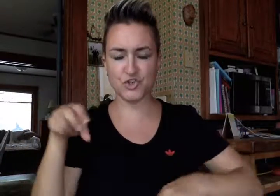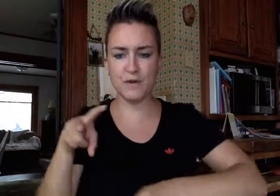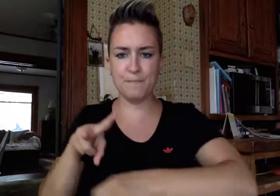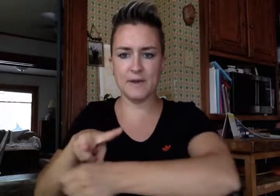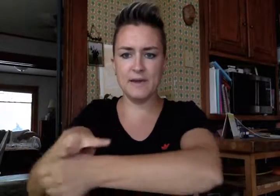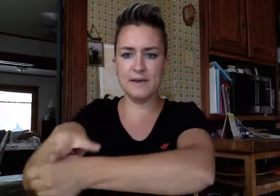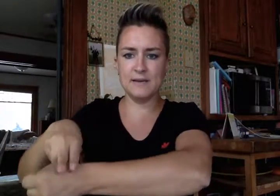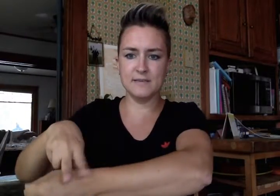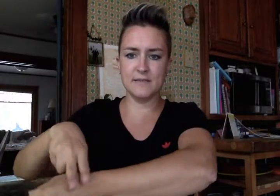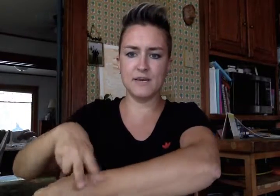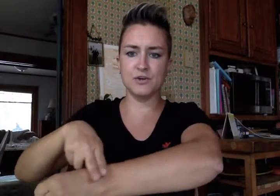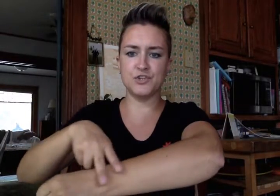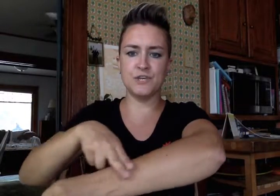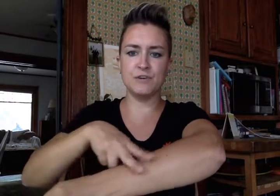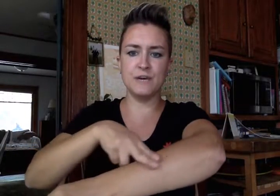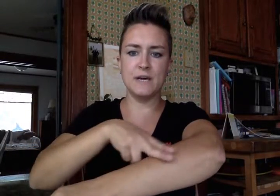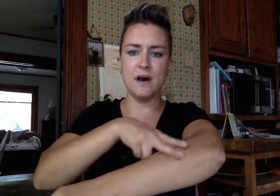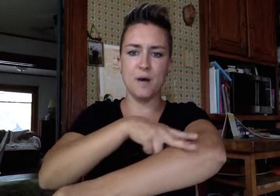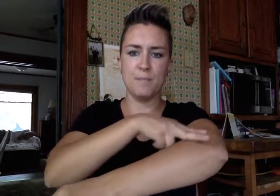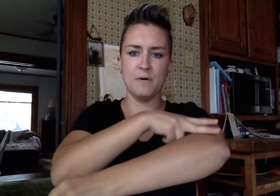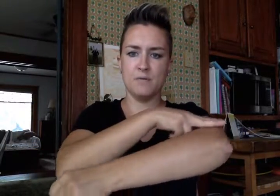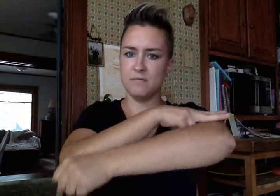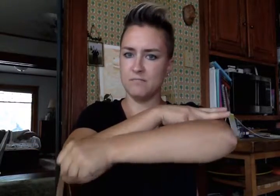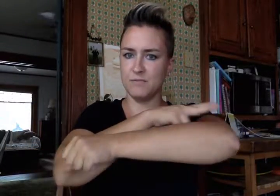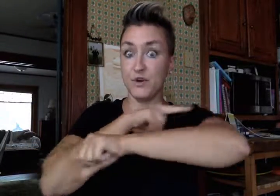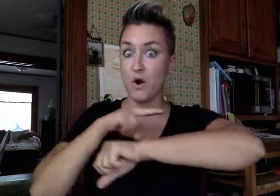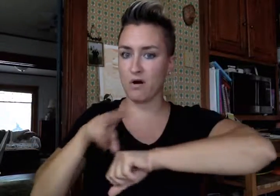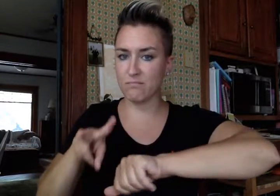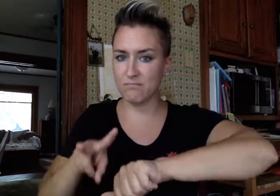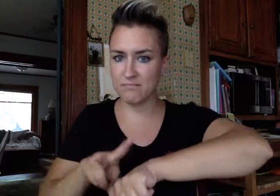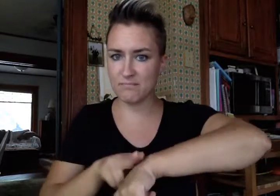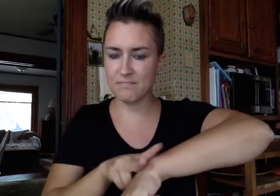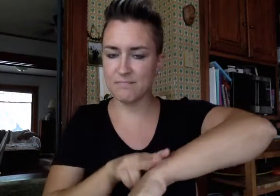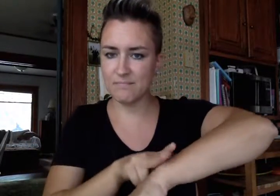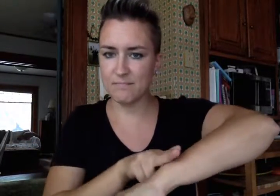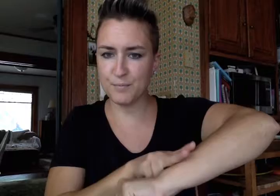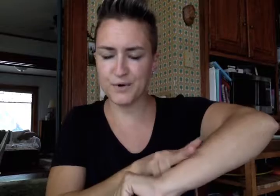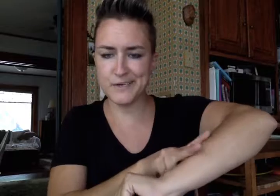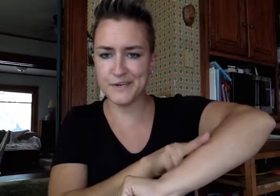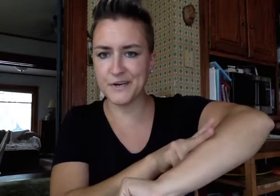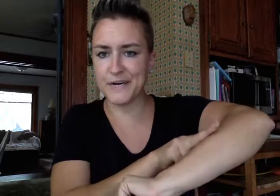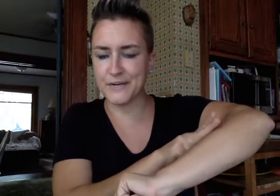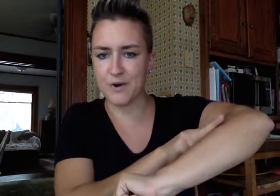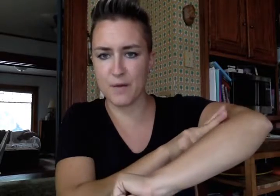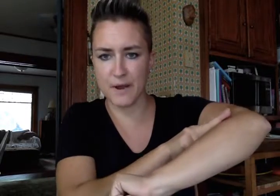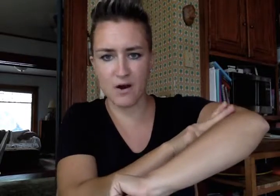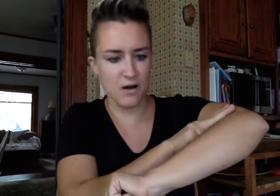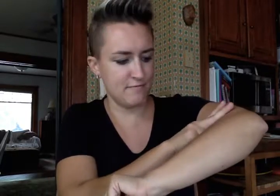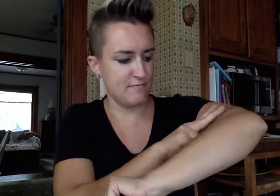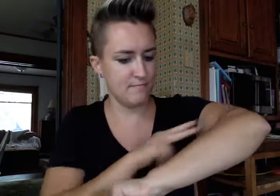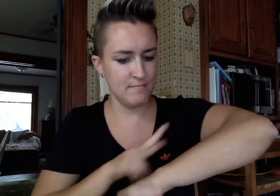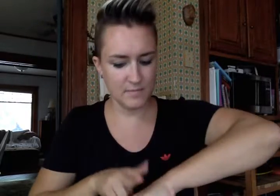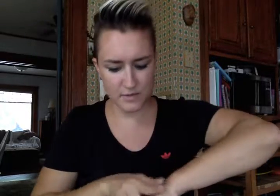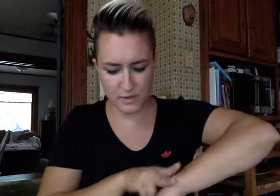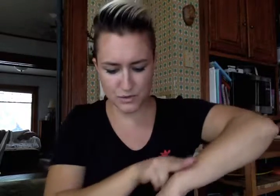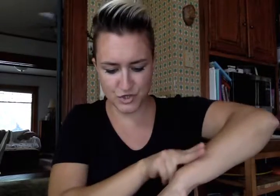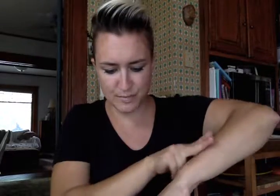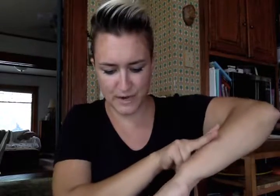Sheep is like you're shearing up your arm. Pretend you're cutting your arm hair off. Little sheep action